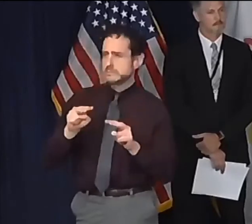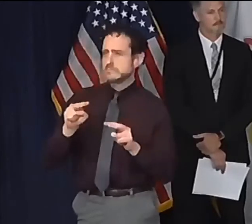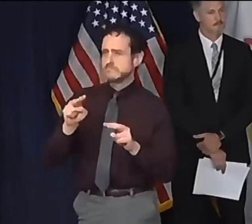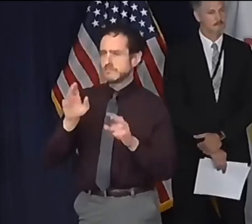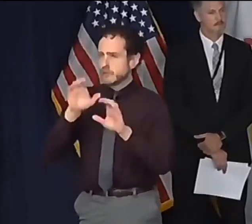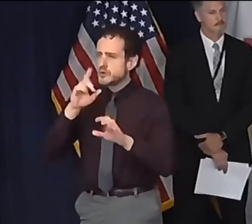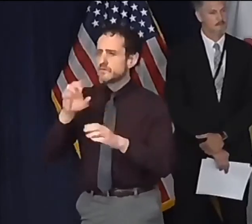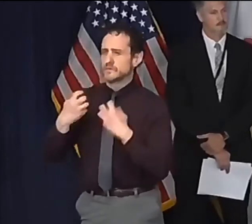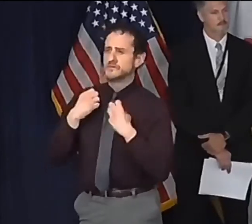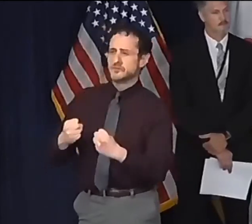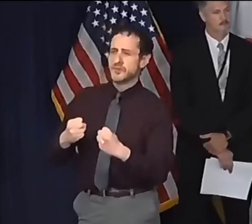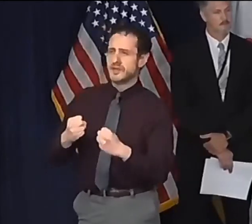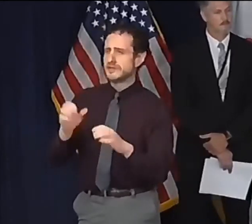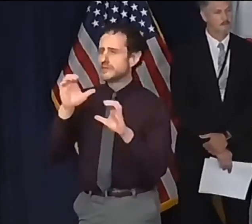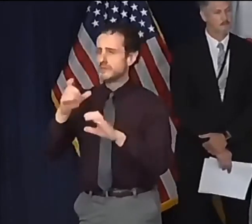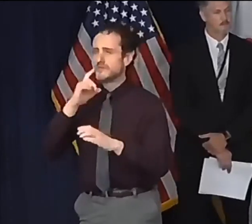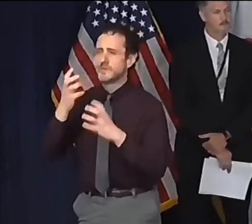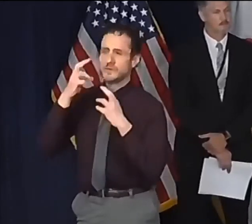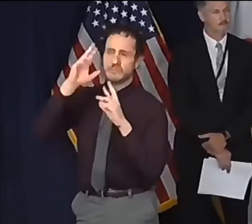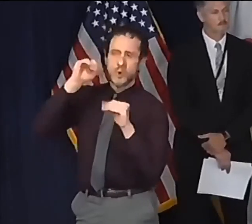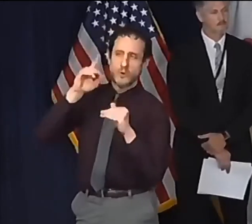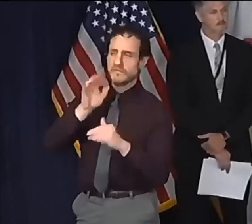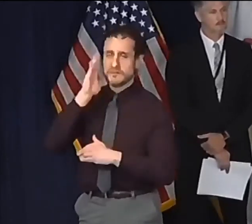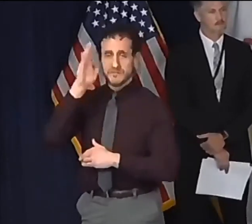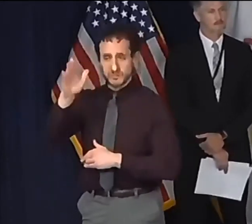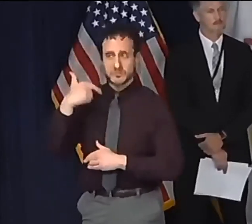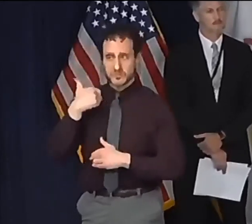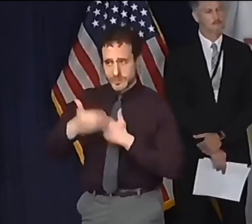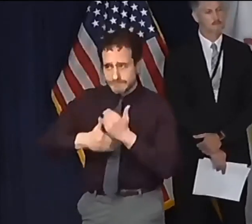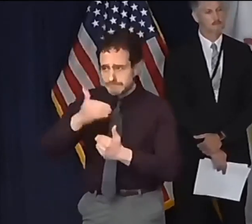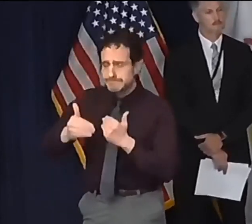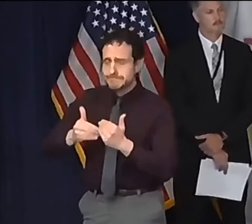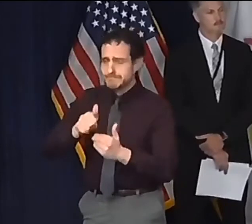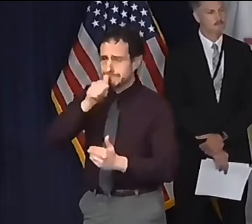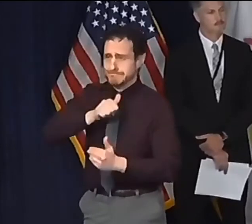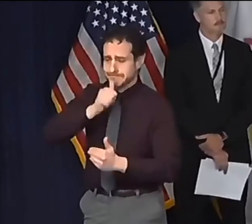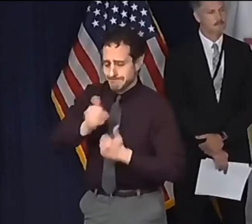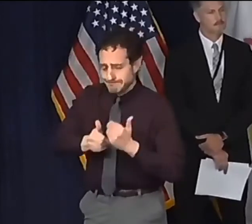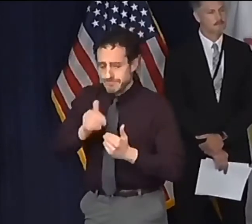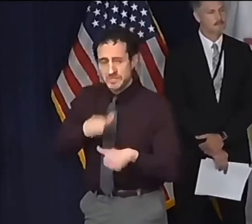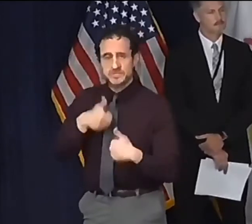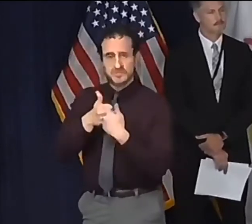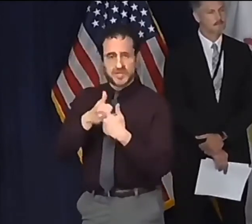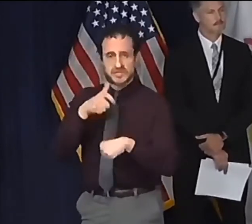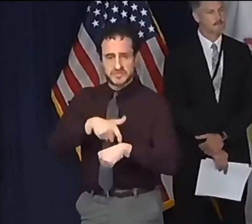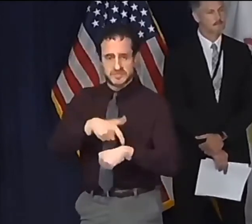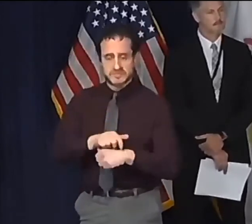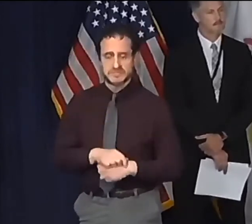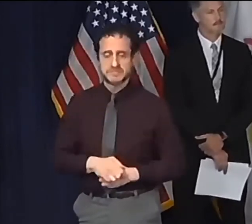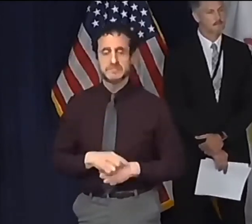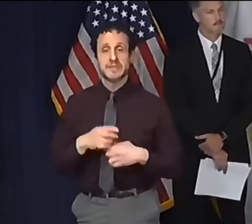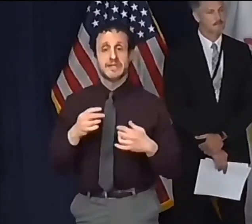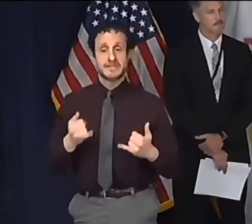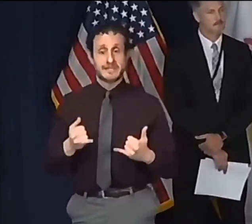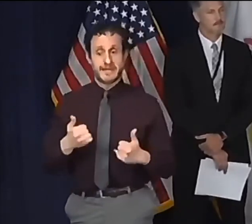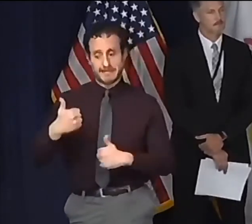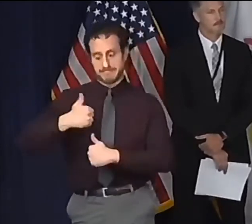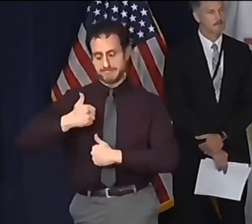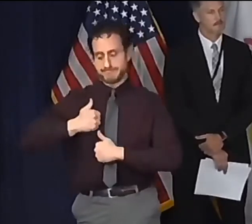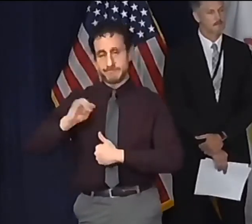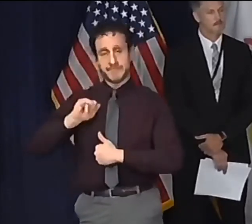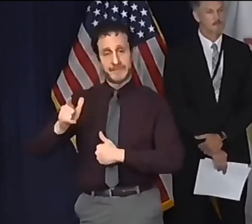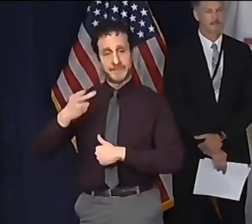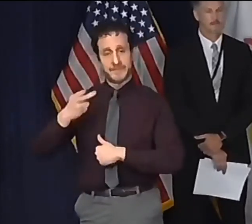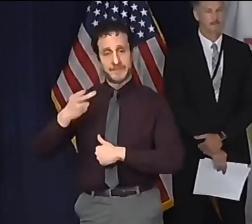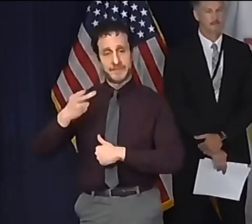and hopefulness in the future as we move forward through these challenging times. Today, the Illinois National Guard continues to play an important